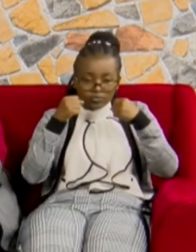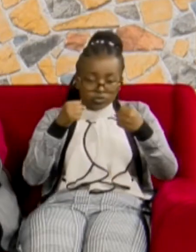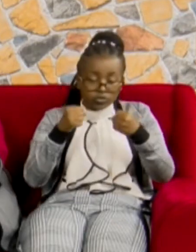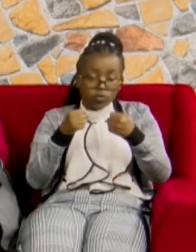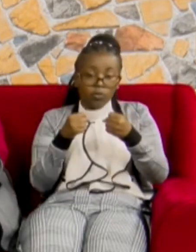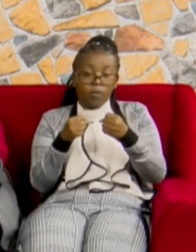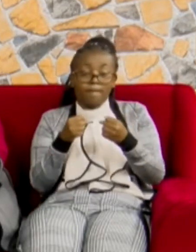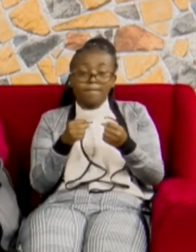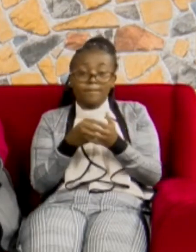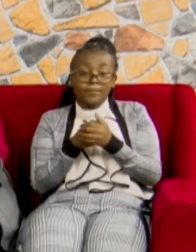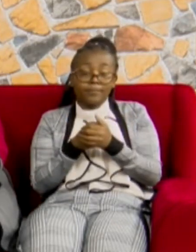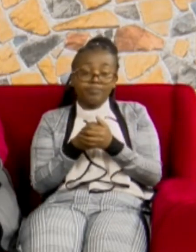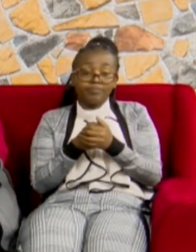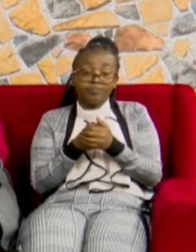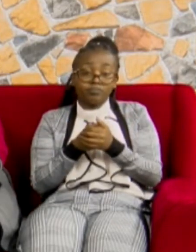have lost their